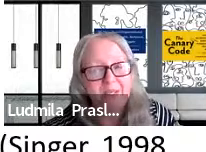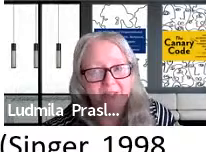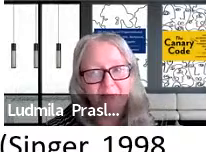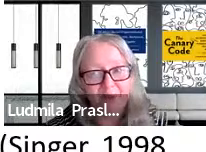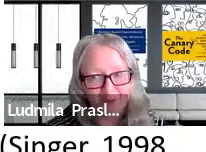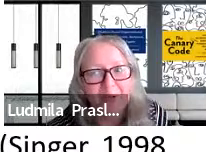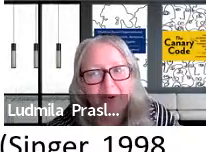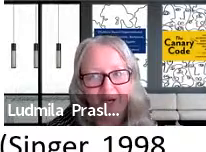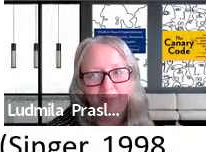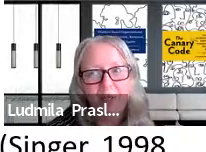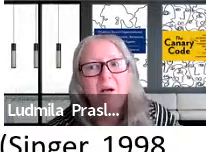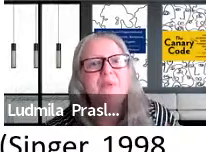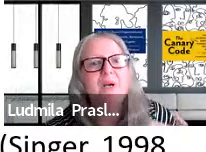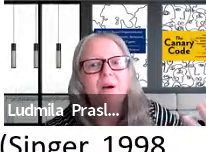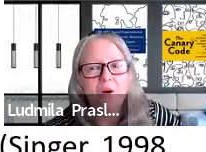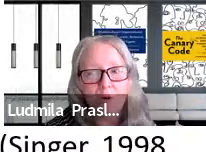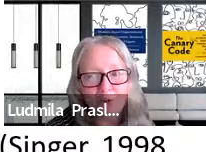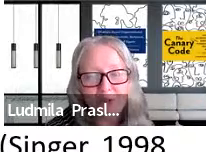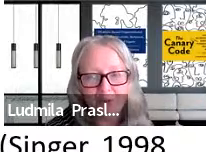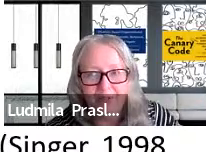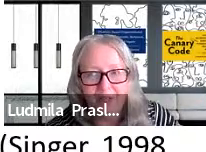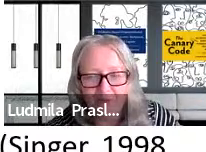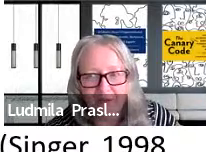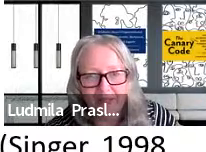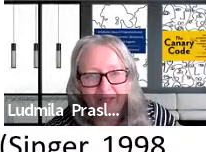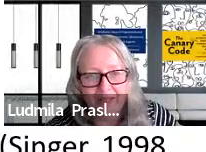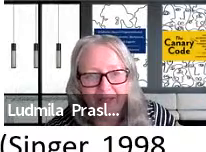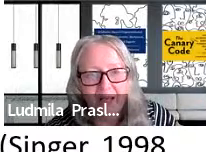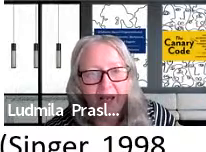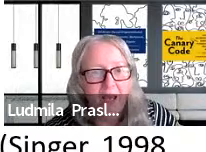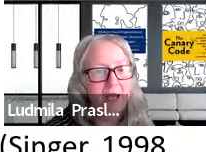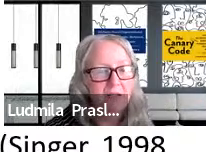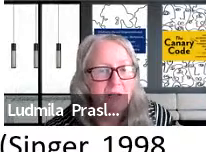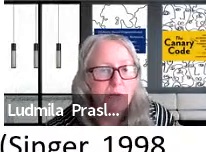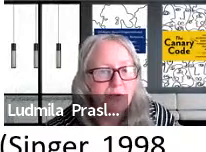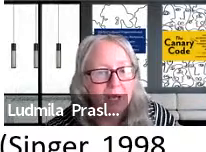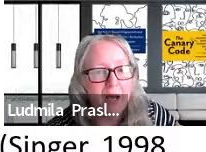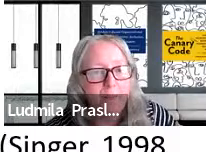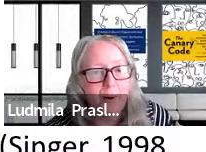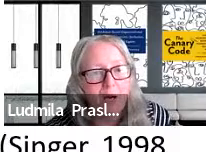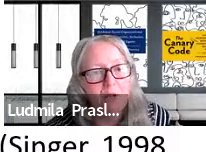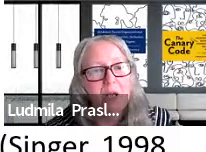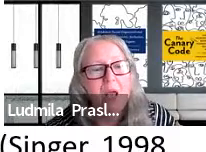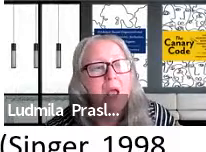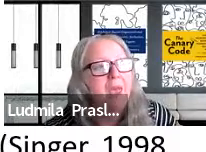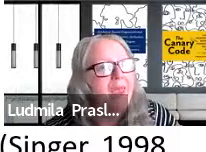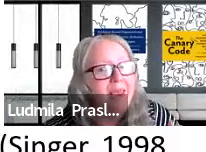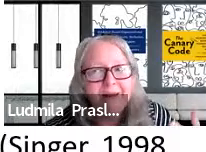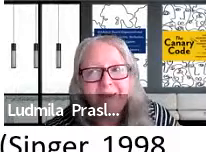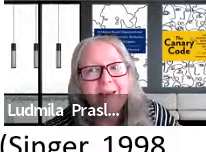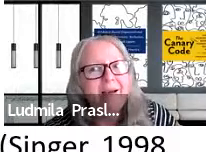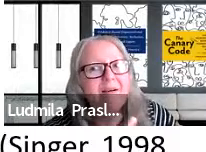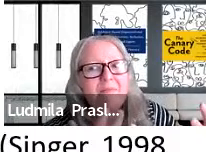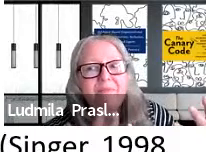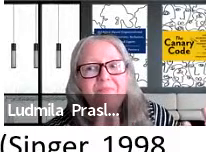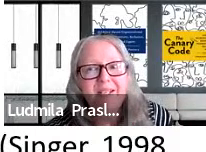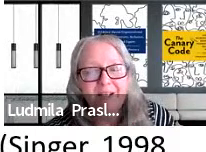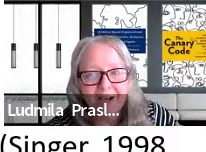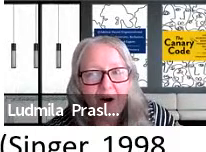and medieval Europe, there are also differences. And if you think about